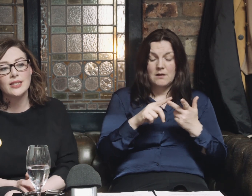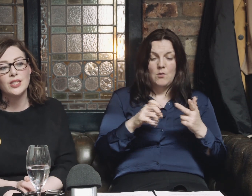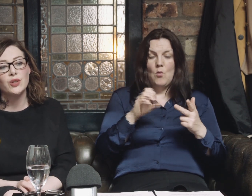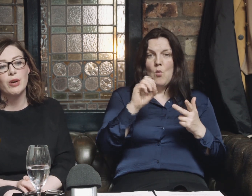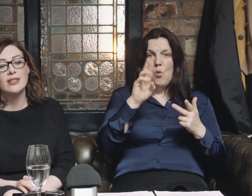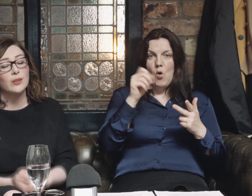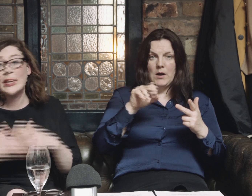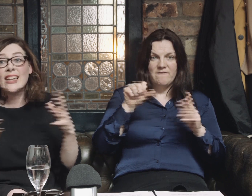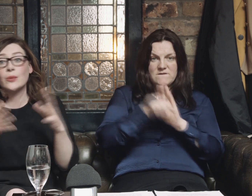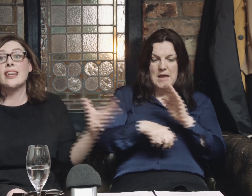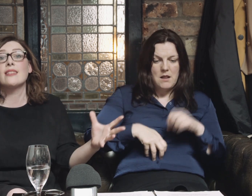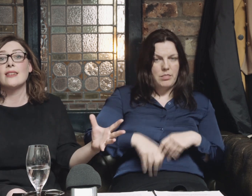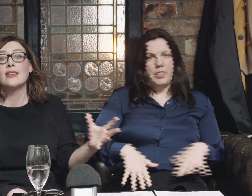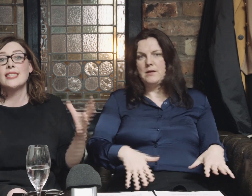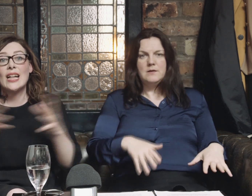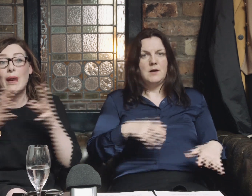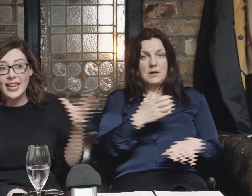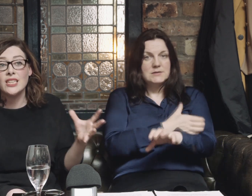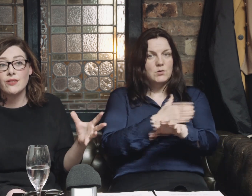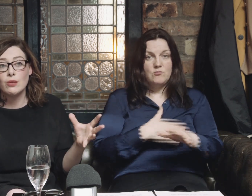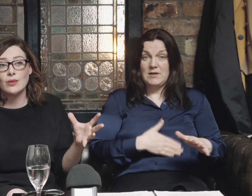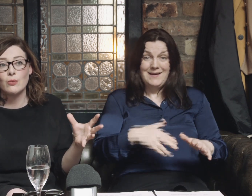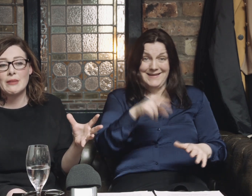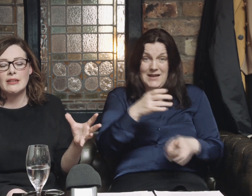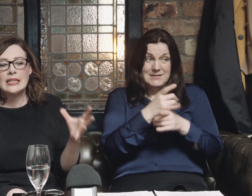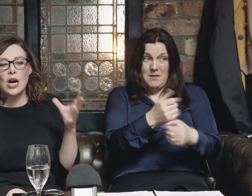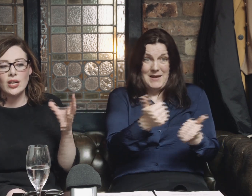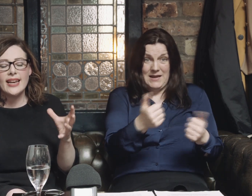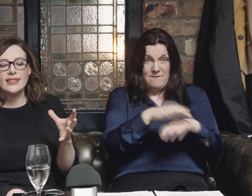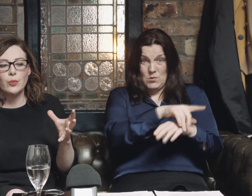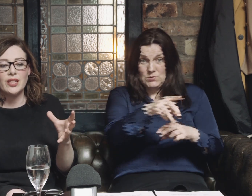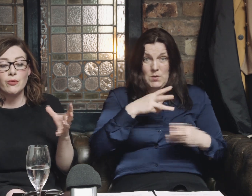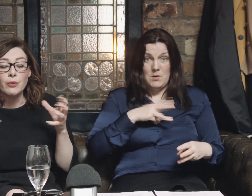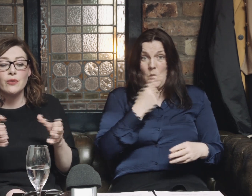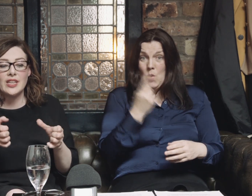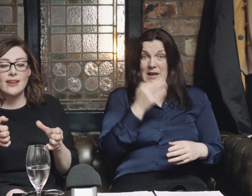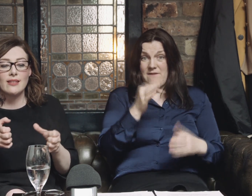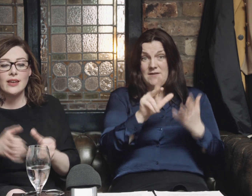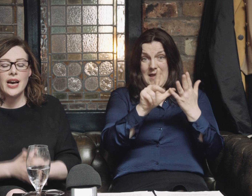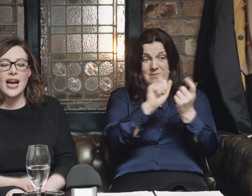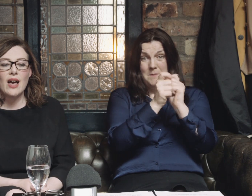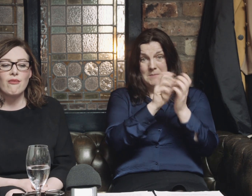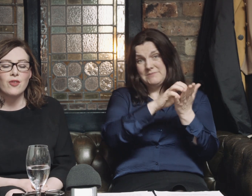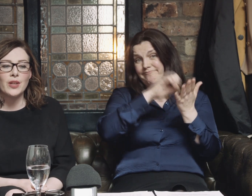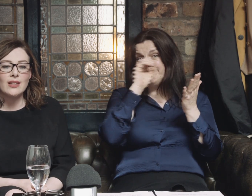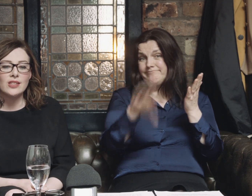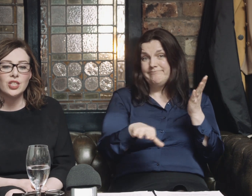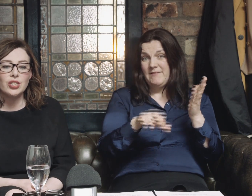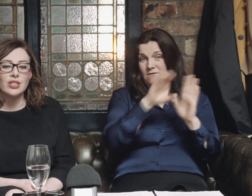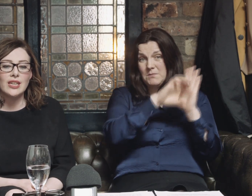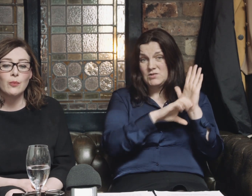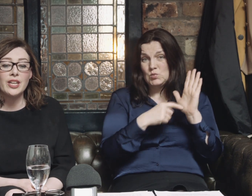failure if they continue their pregnancy. We can't do anything to help any of those women unless we remove the eighth from